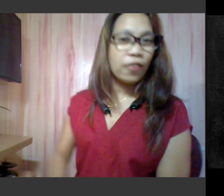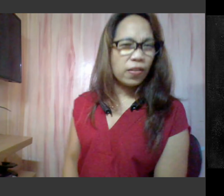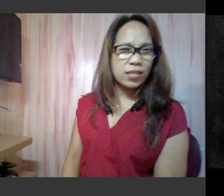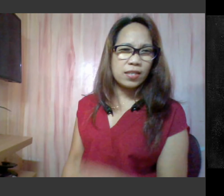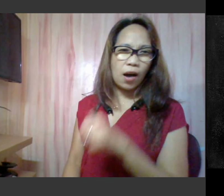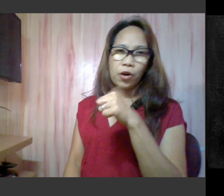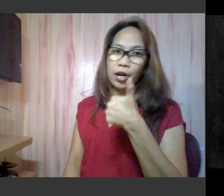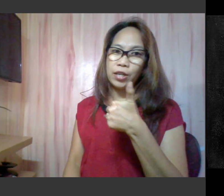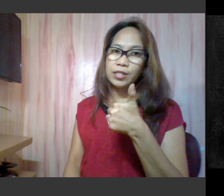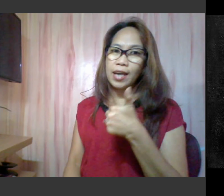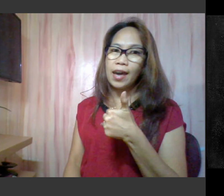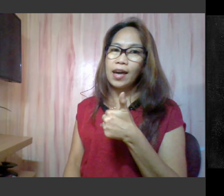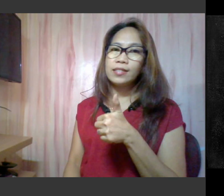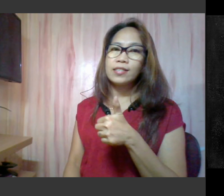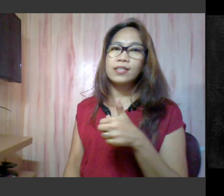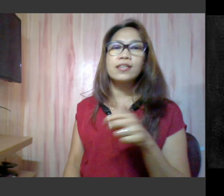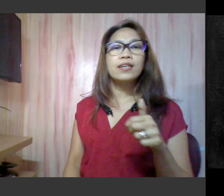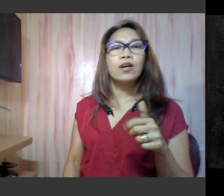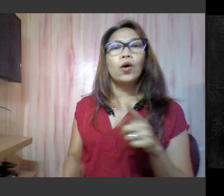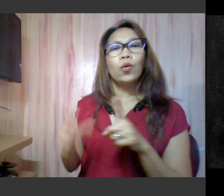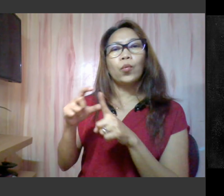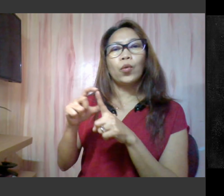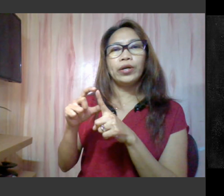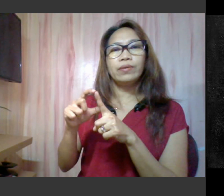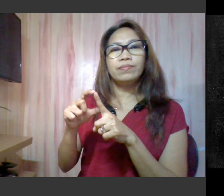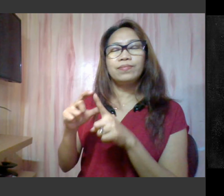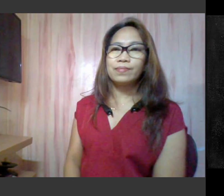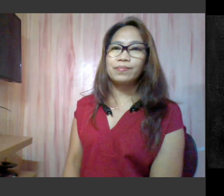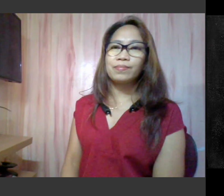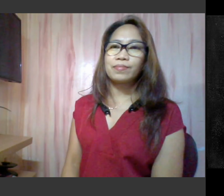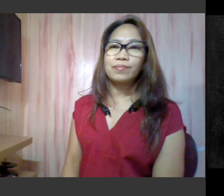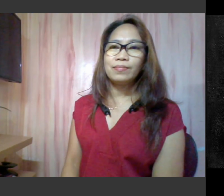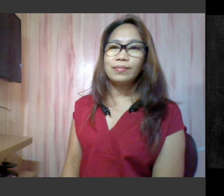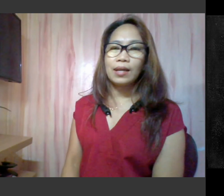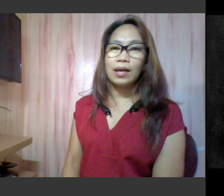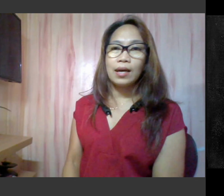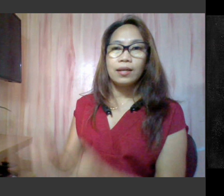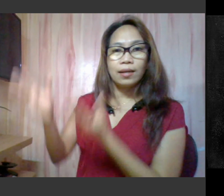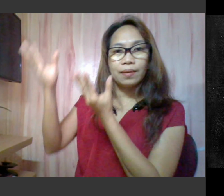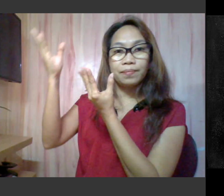And I think this is our 10th word.